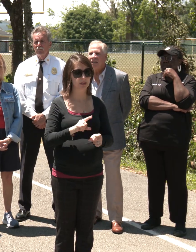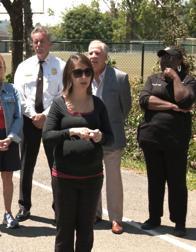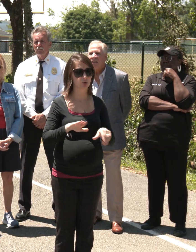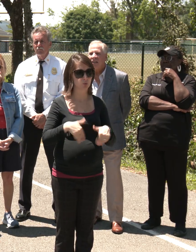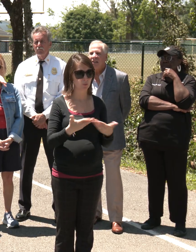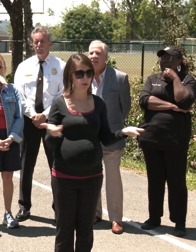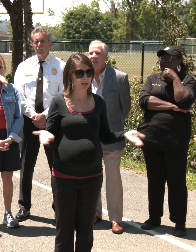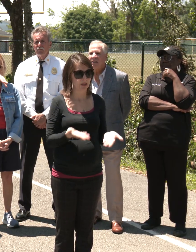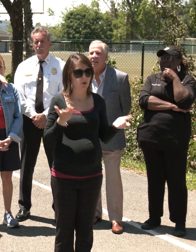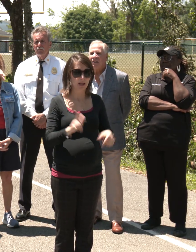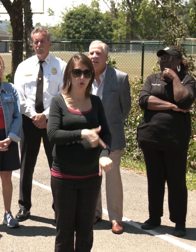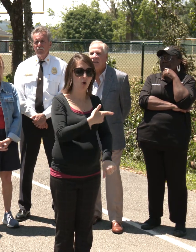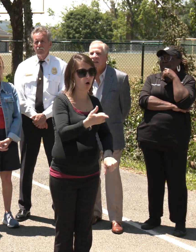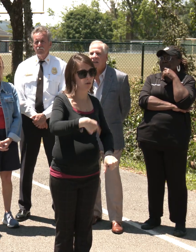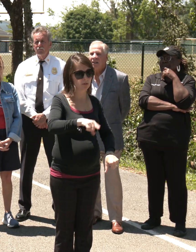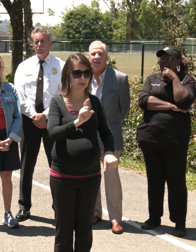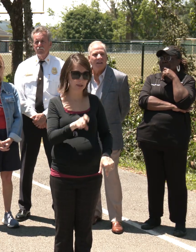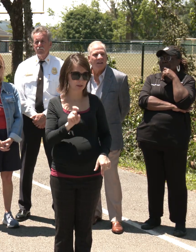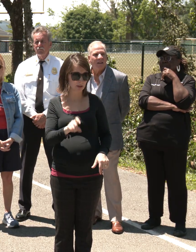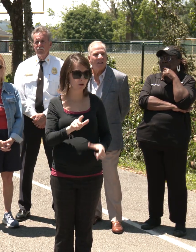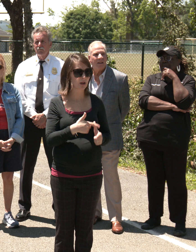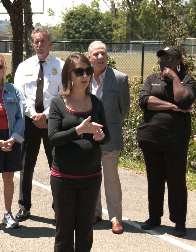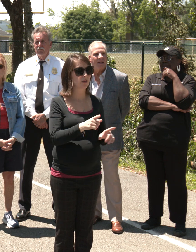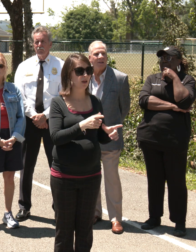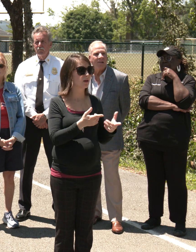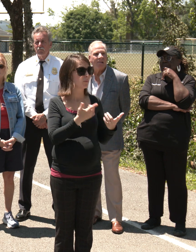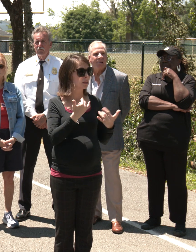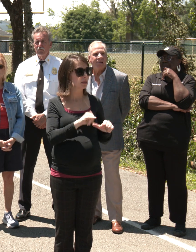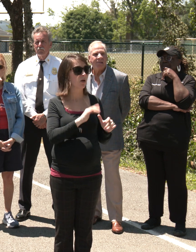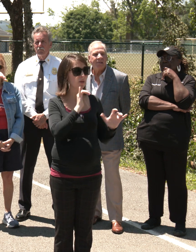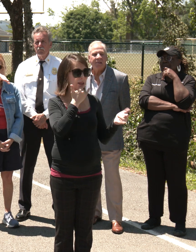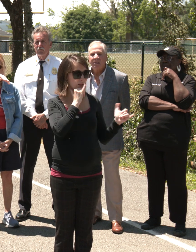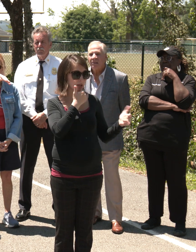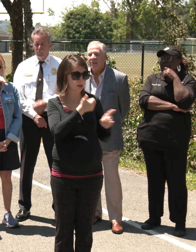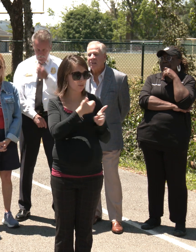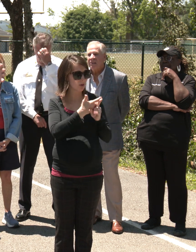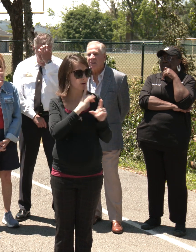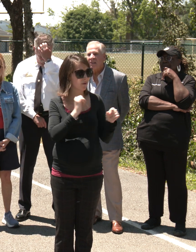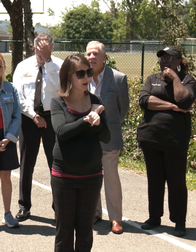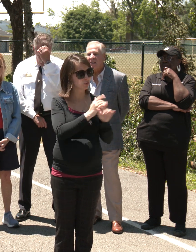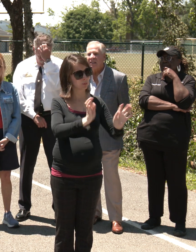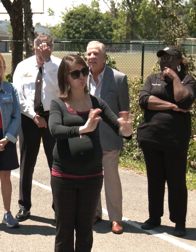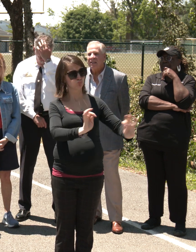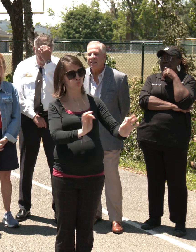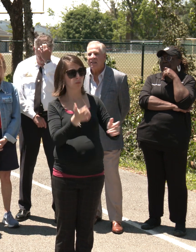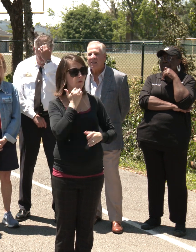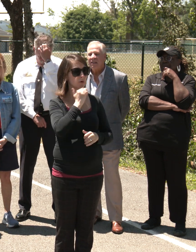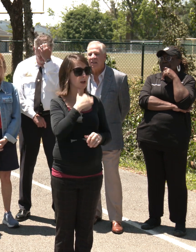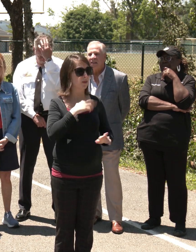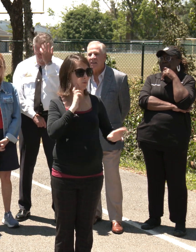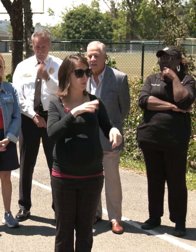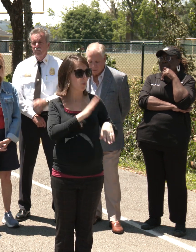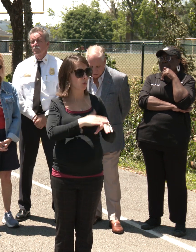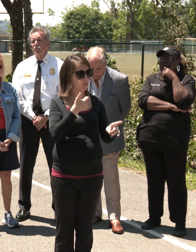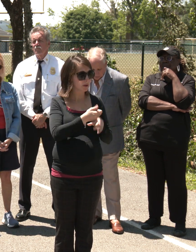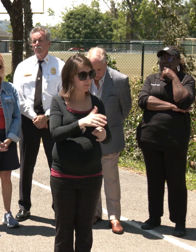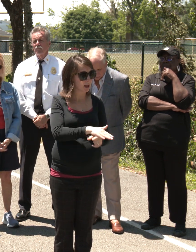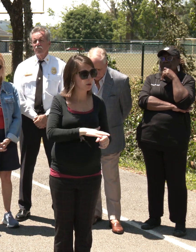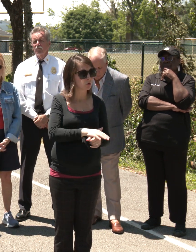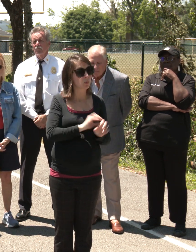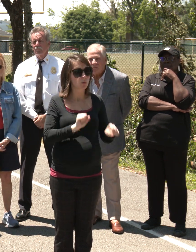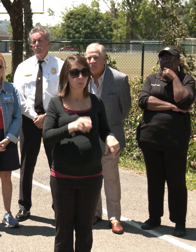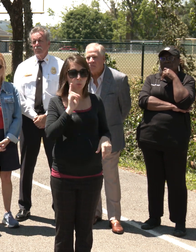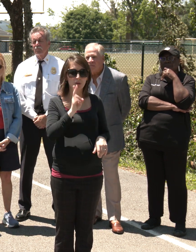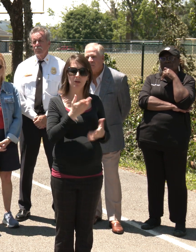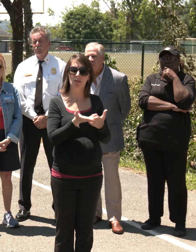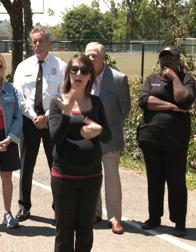as long as it takes. And even the incidents have been very minimal each day that I report out in the impact zone. As you can see,